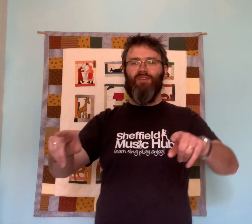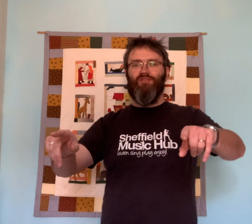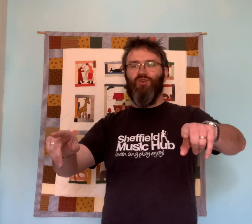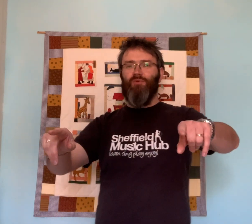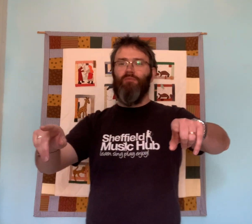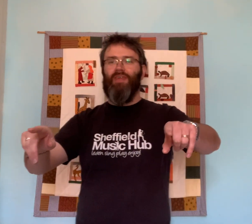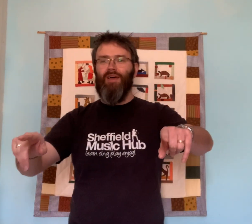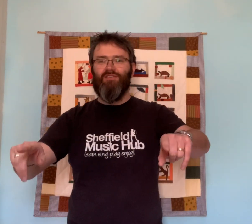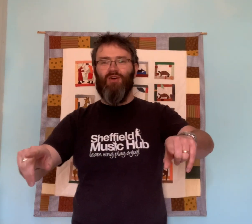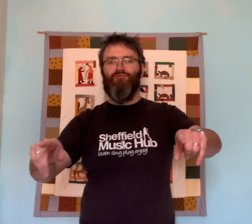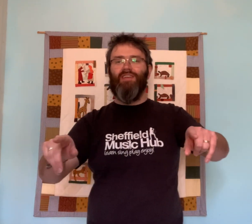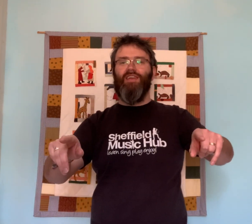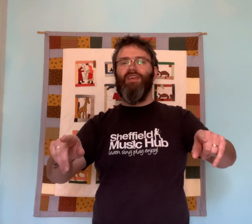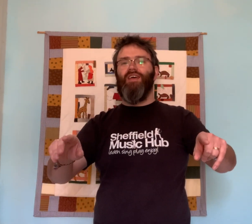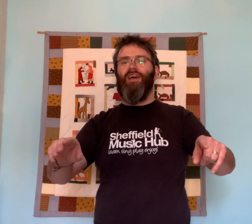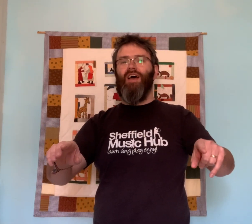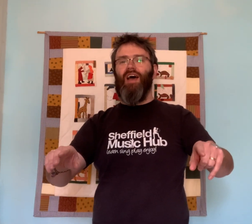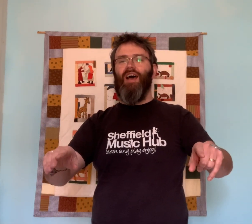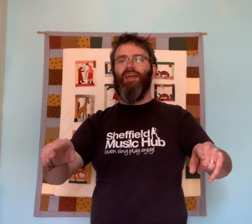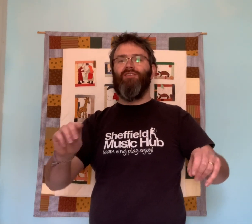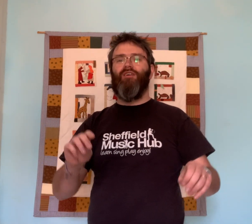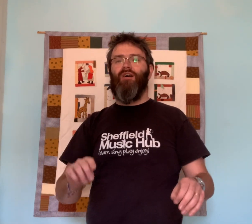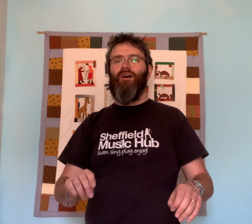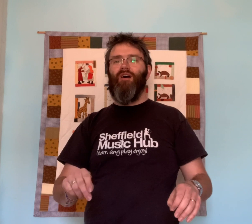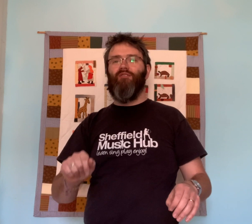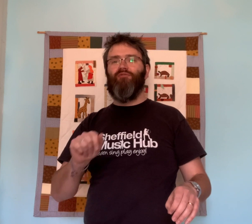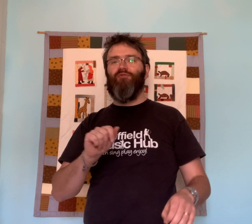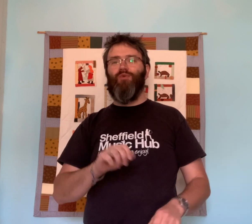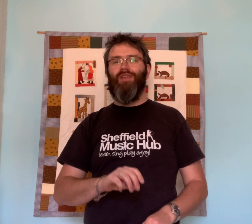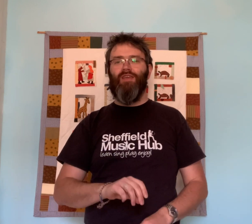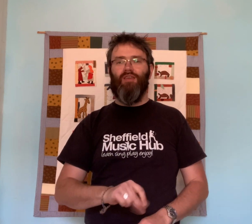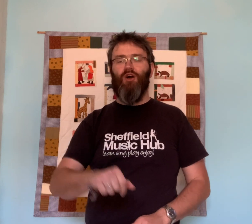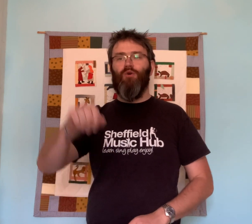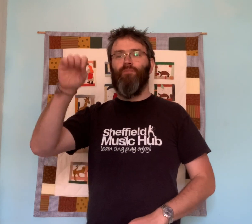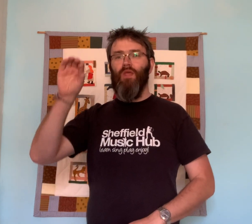Join in with me there. So ready, and off we go.